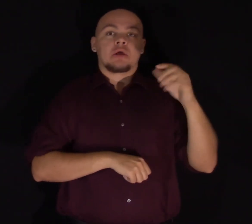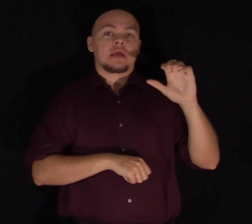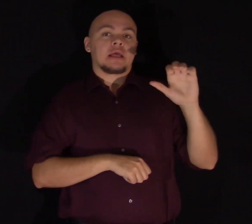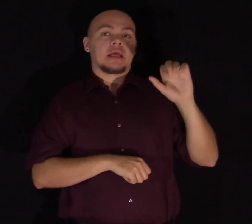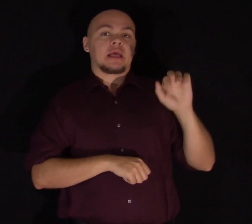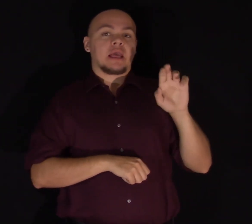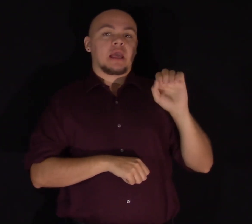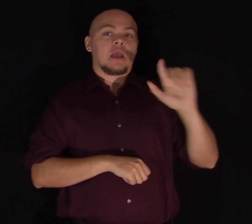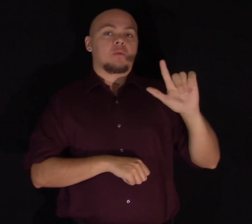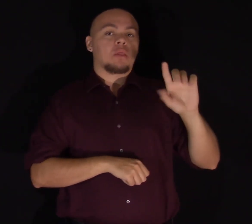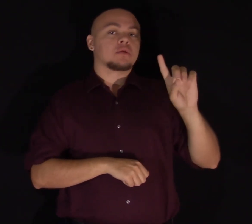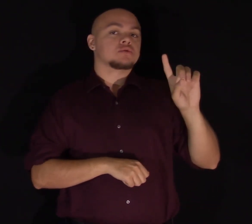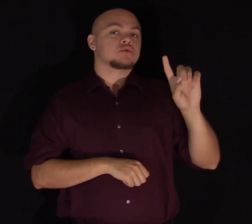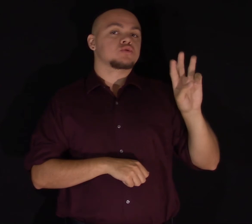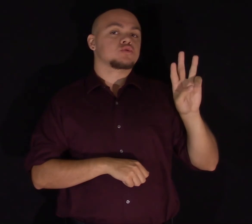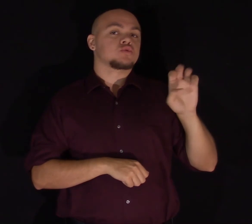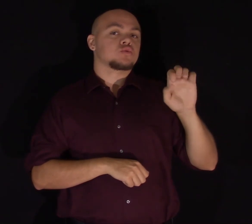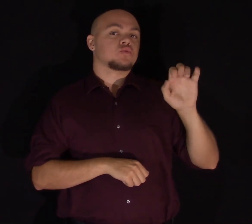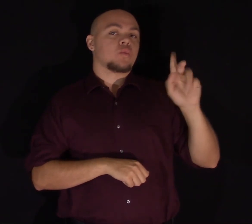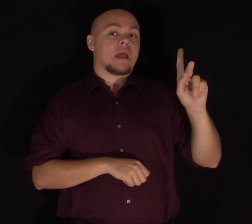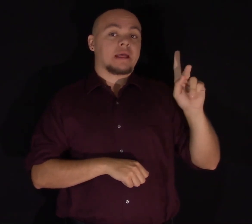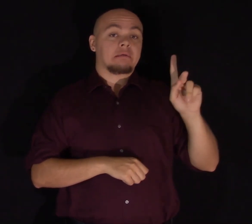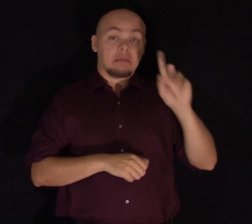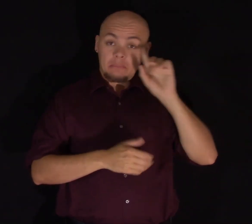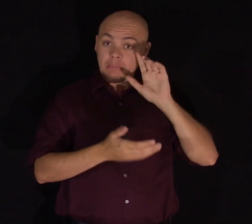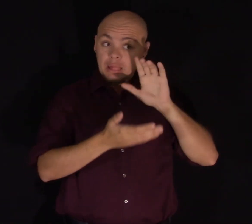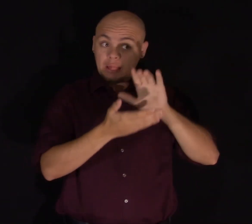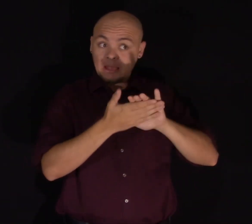the belief that the ability